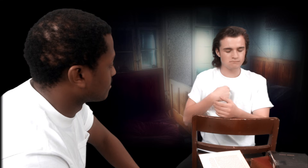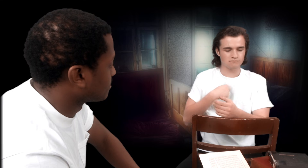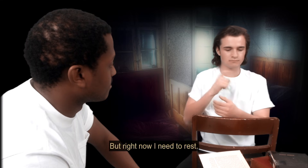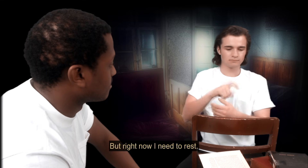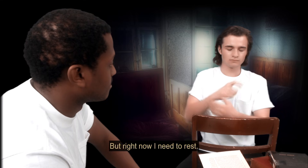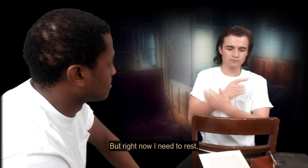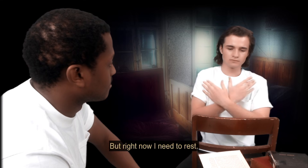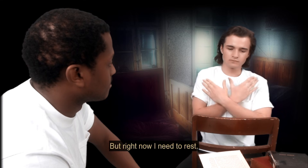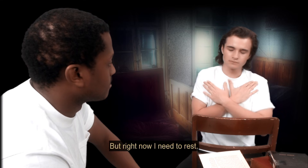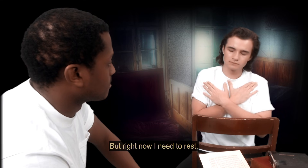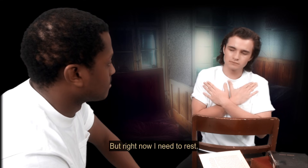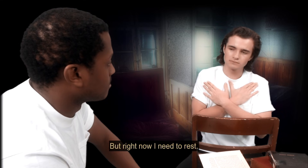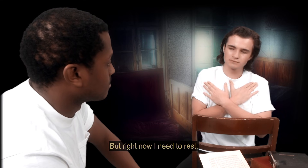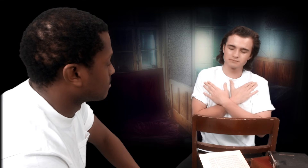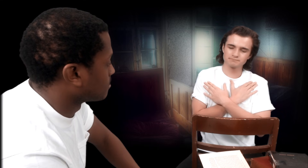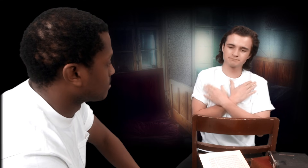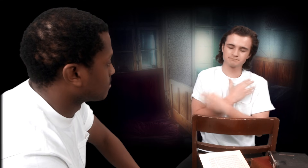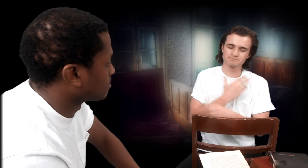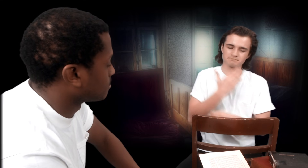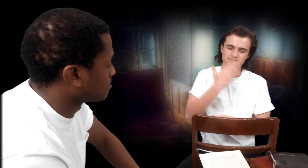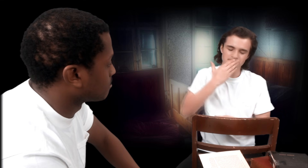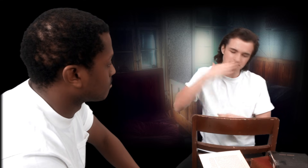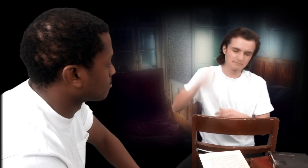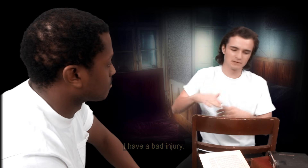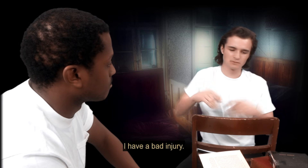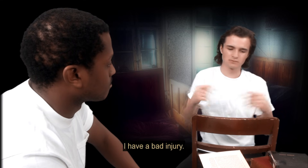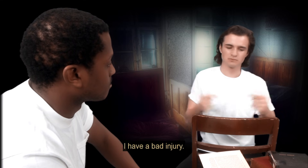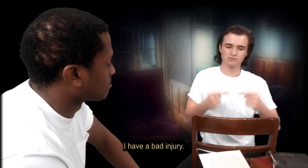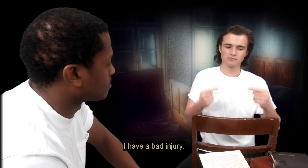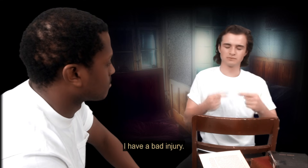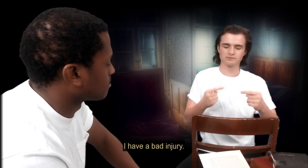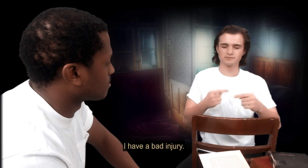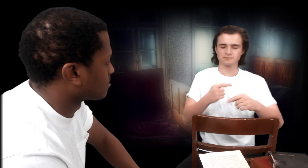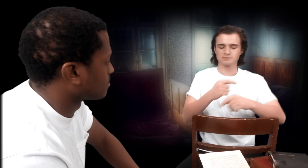But right now I need to rest. I have a bad injury.